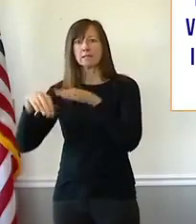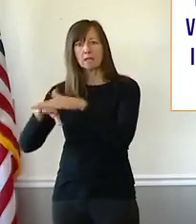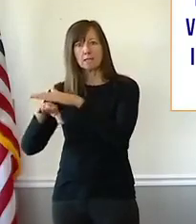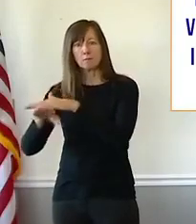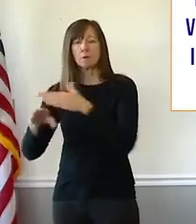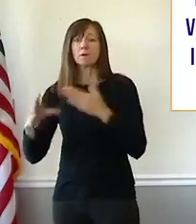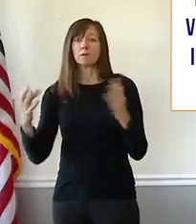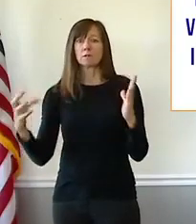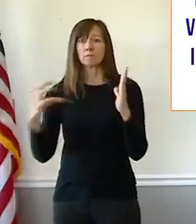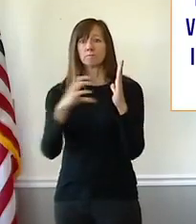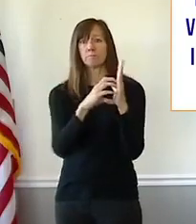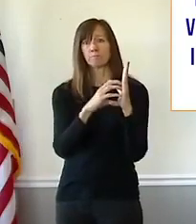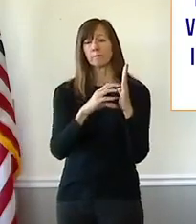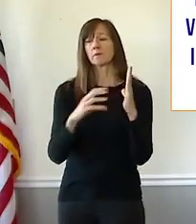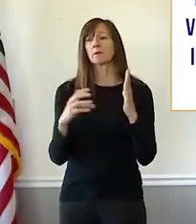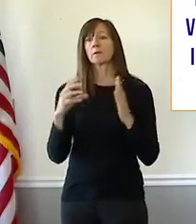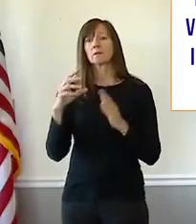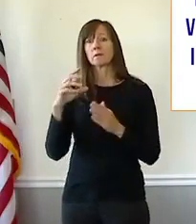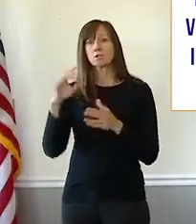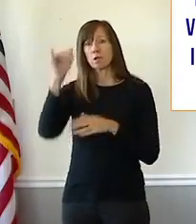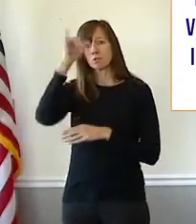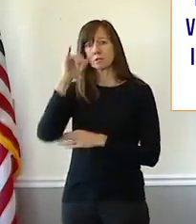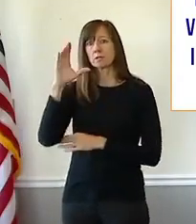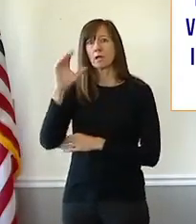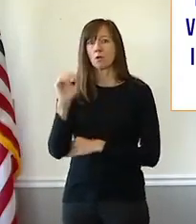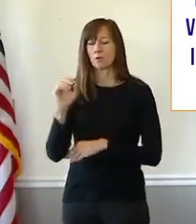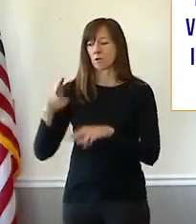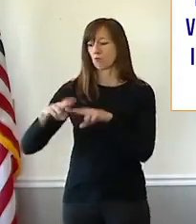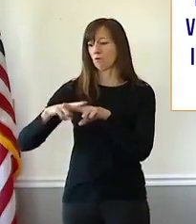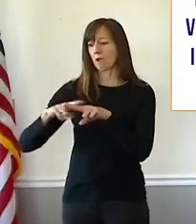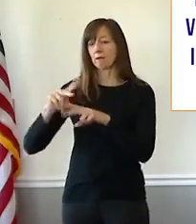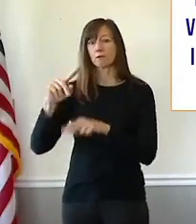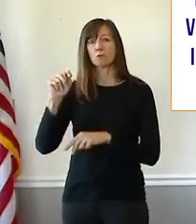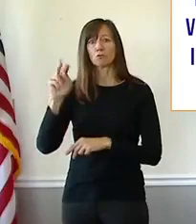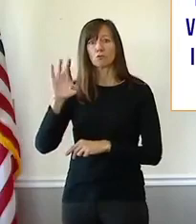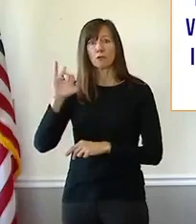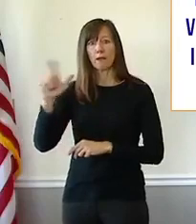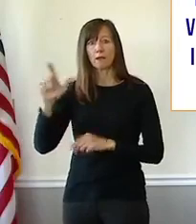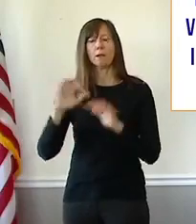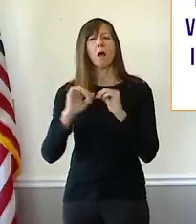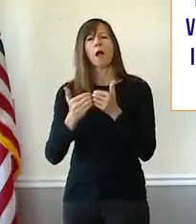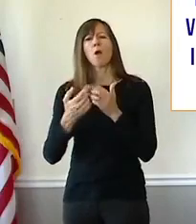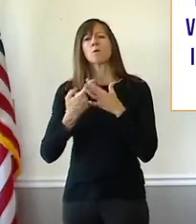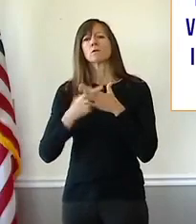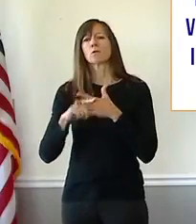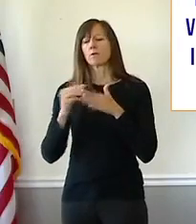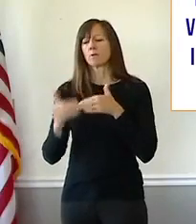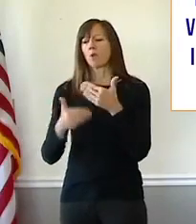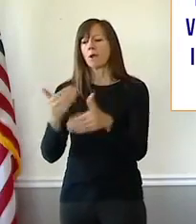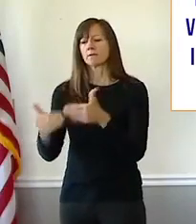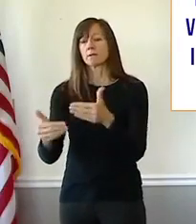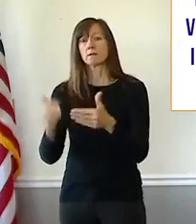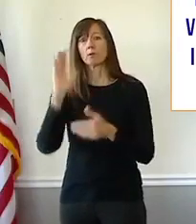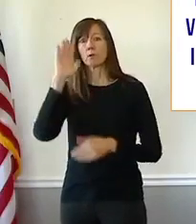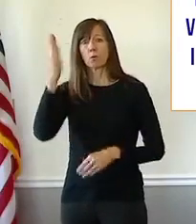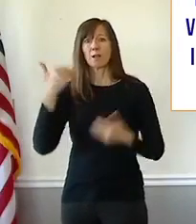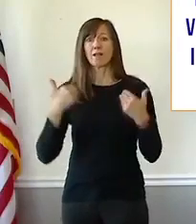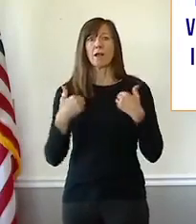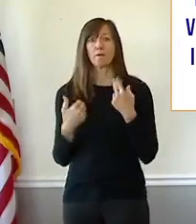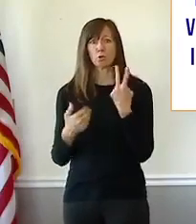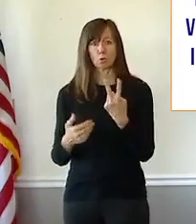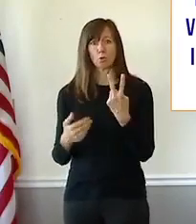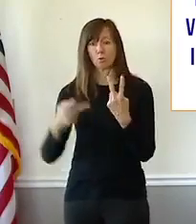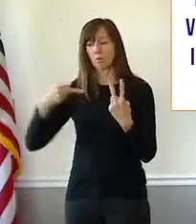to the Dutchess Rail Trail. In order to begin the process, we are conducting 2 public sessions where we'd like to